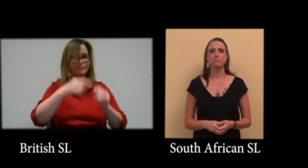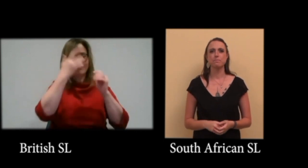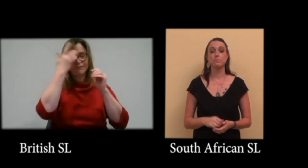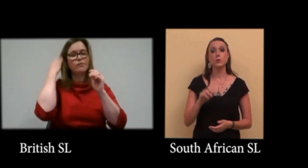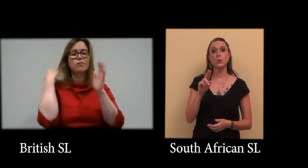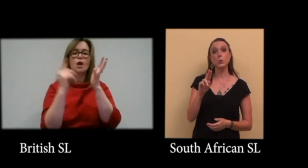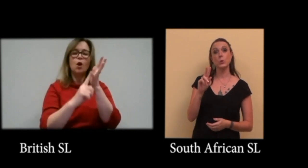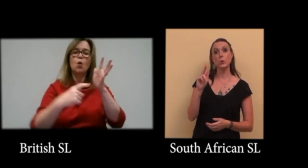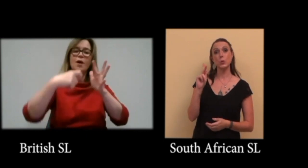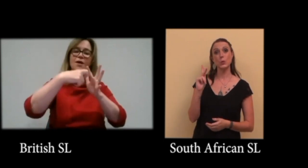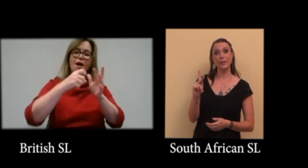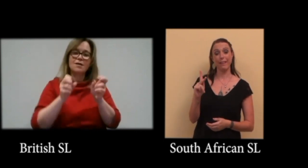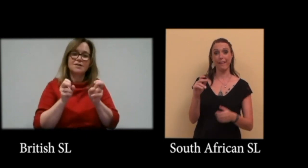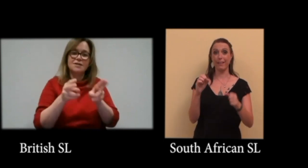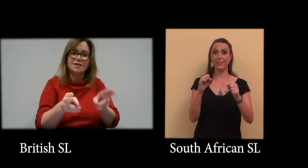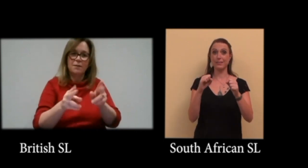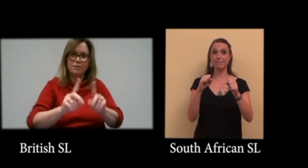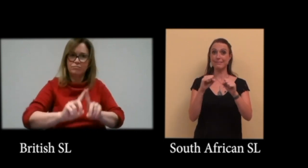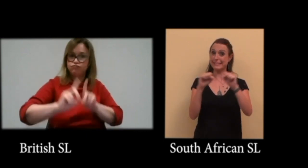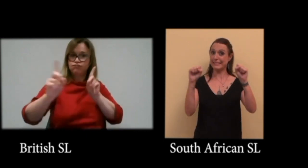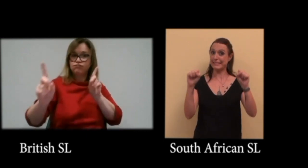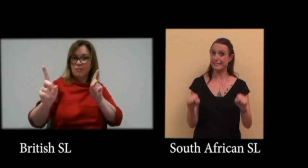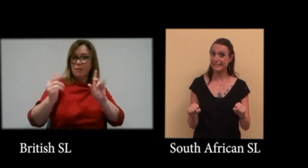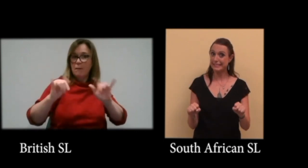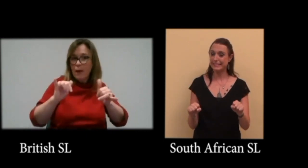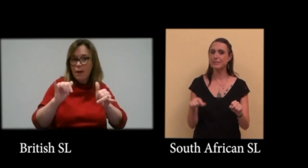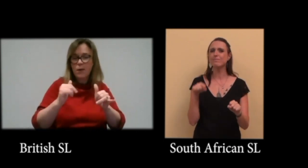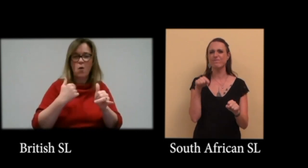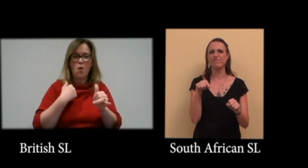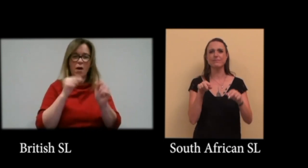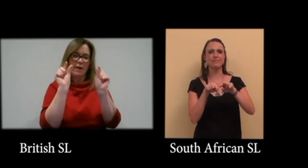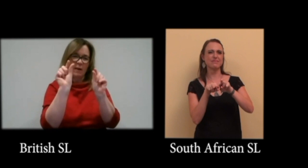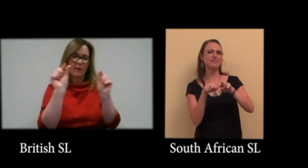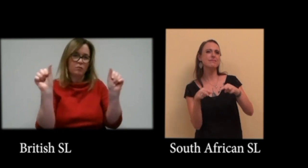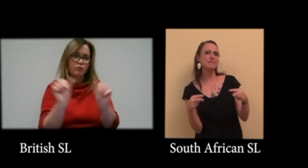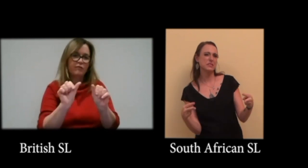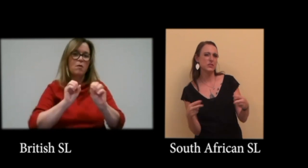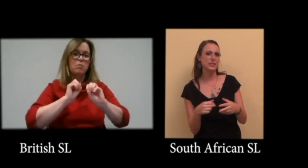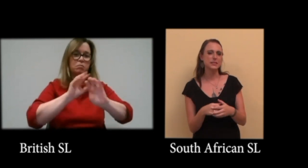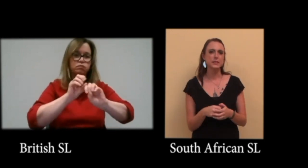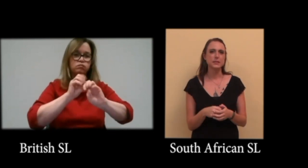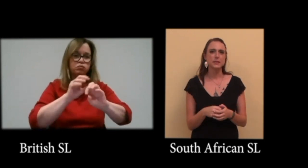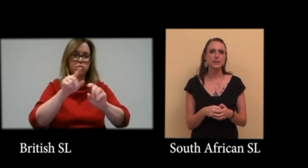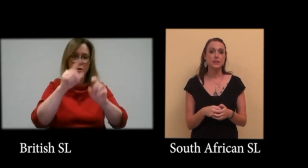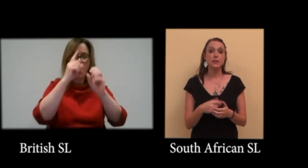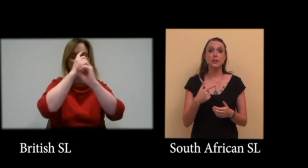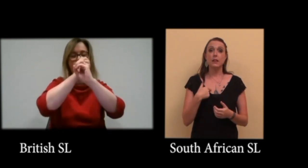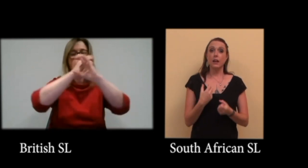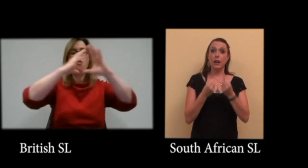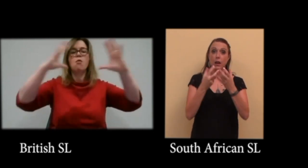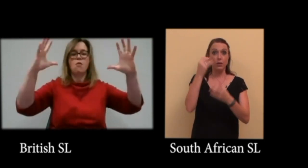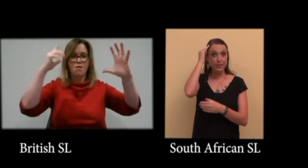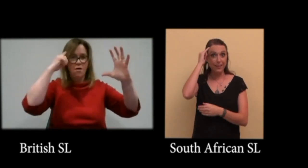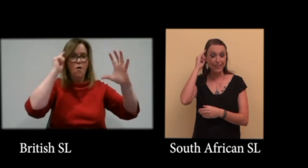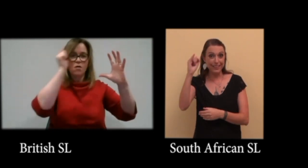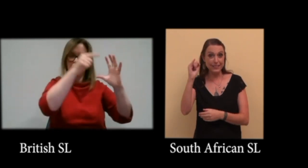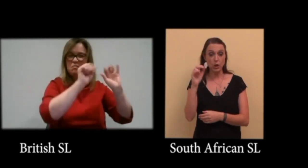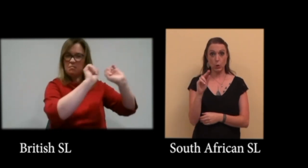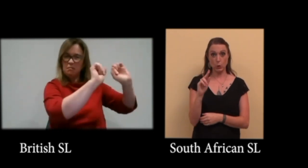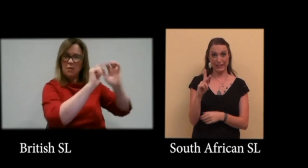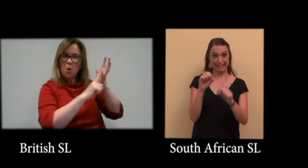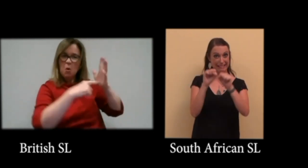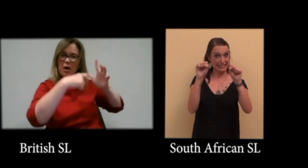So South Africa and the UK systems are very, well, potentially very different. I don't